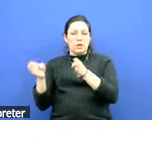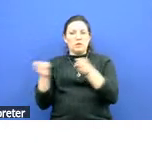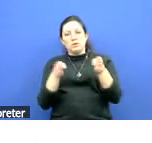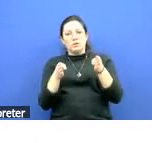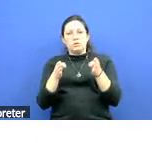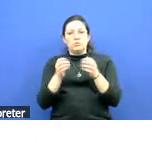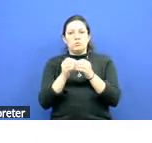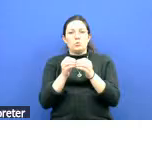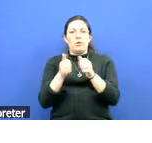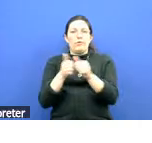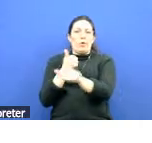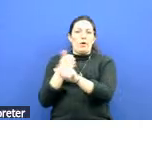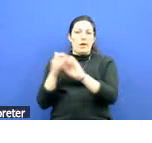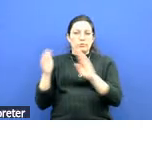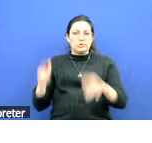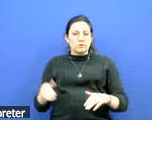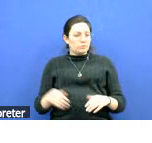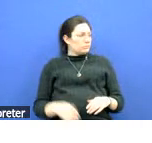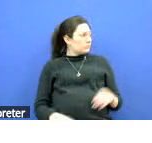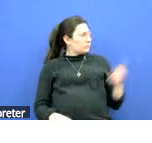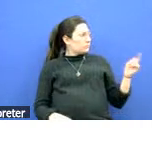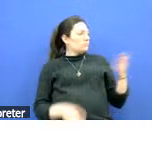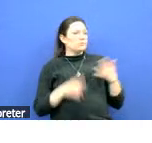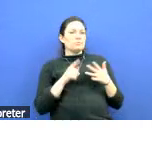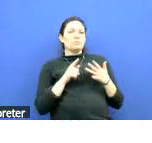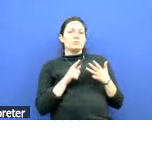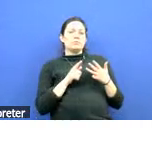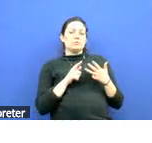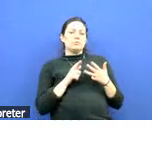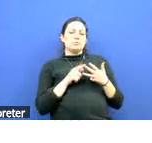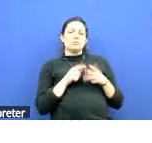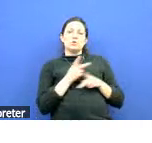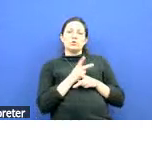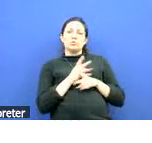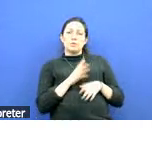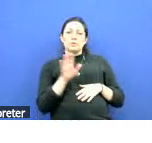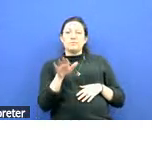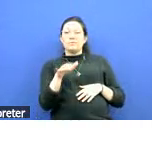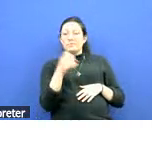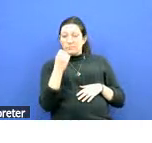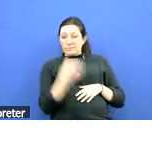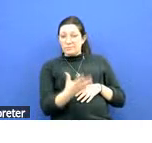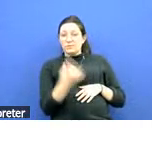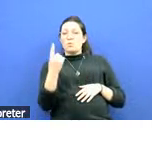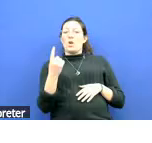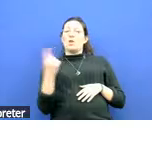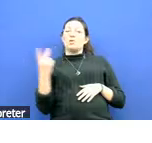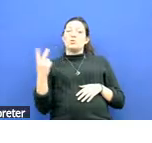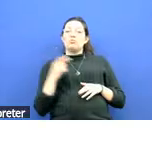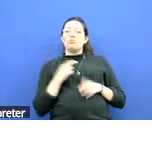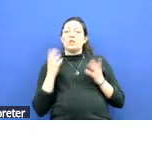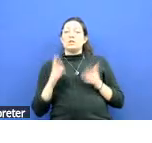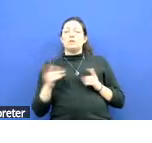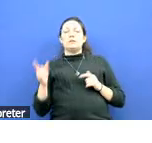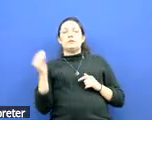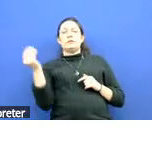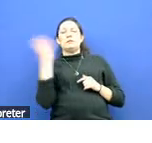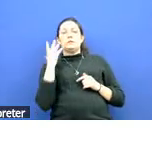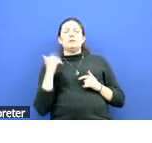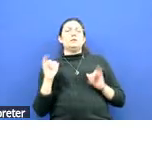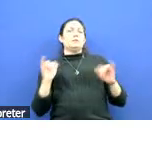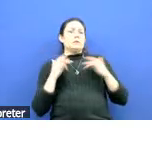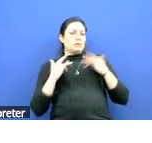seeking your approval. So I'm going to just want to bring up a resident or 2 brought up to me a concern. So where